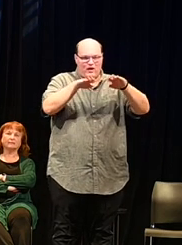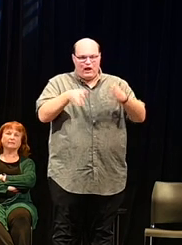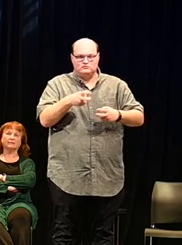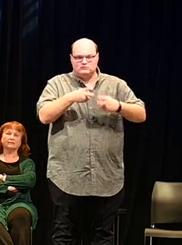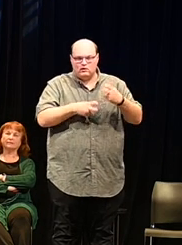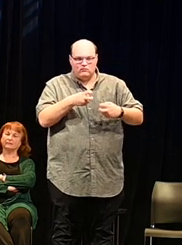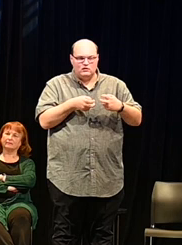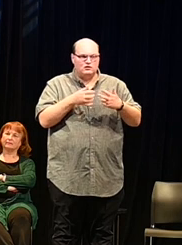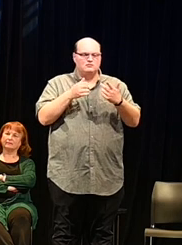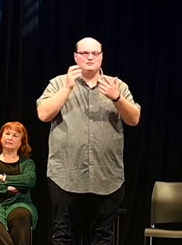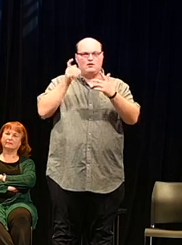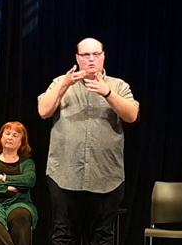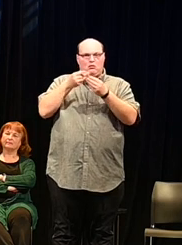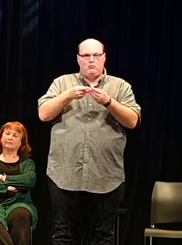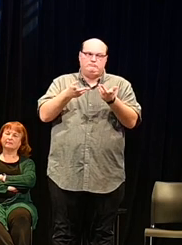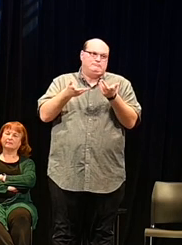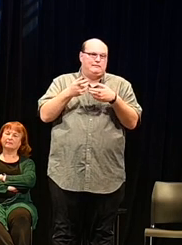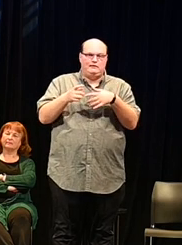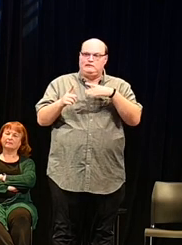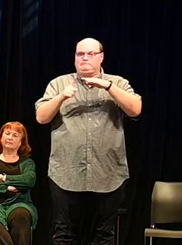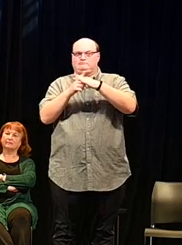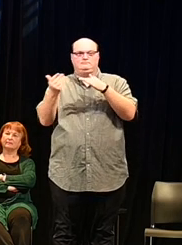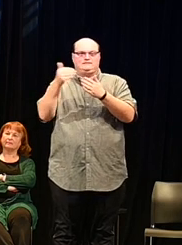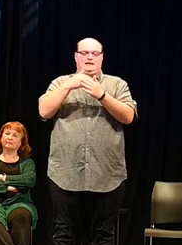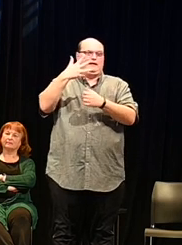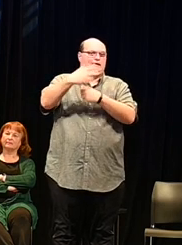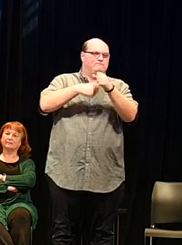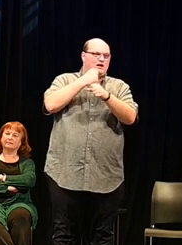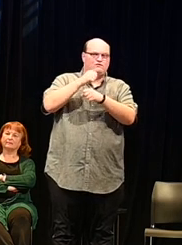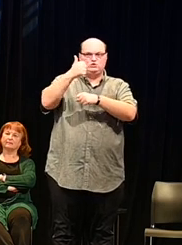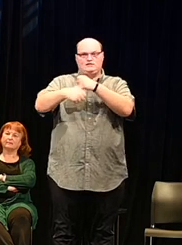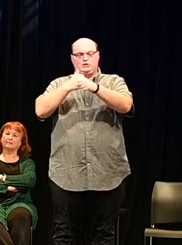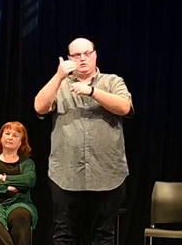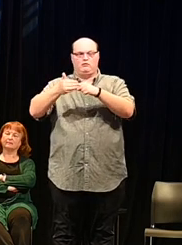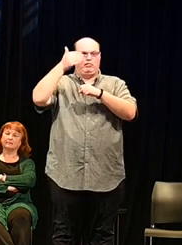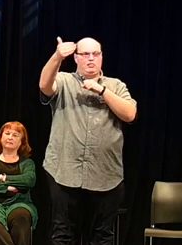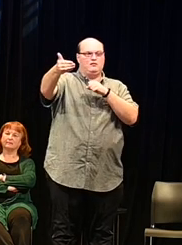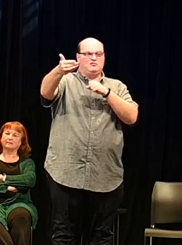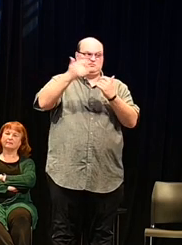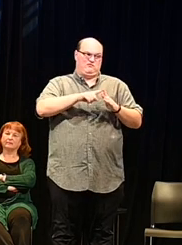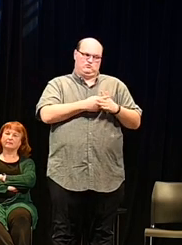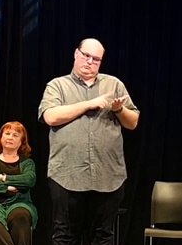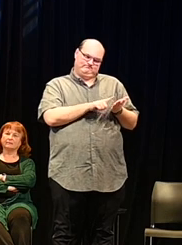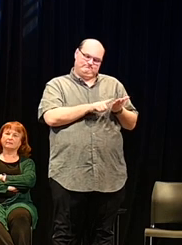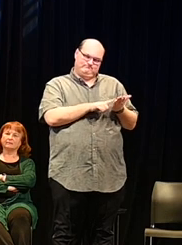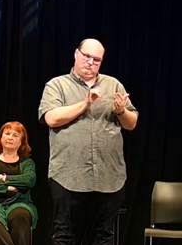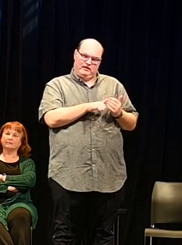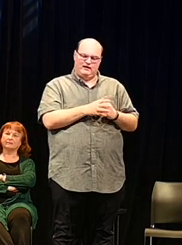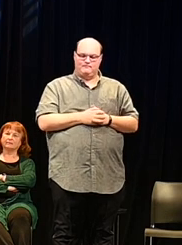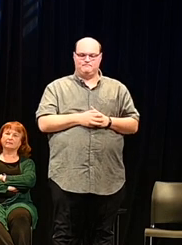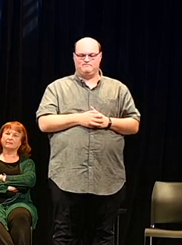issues that will come to fruition in 5 to 8 to 10 years. So we needed to start them.